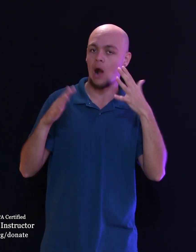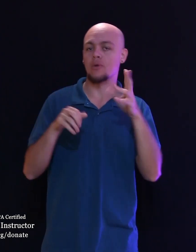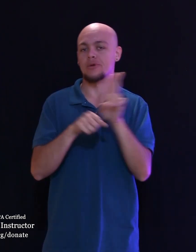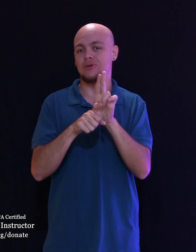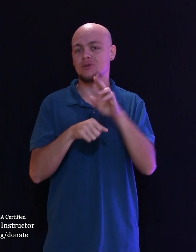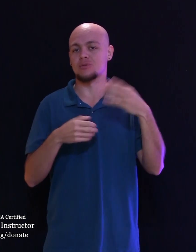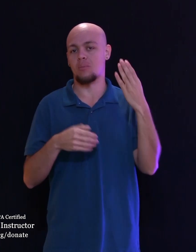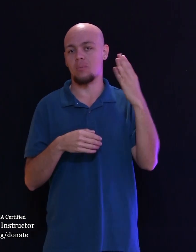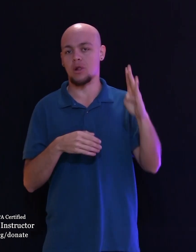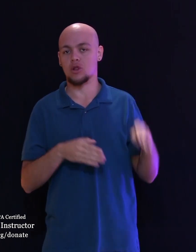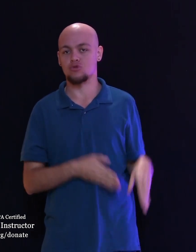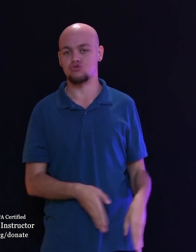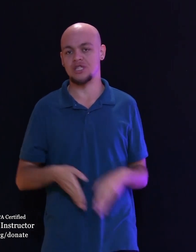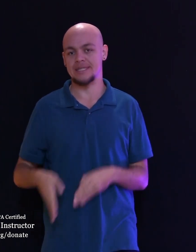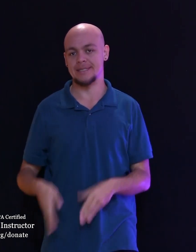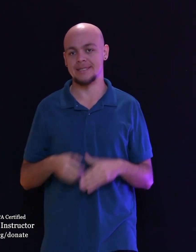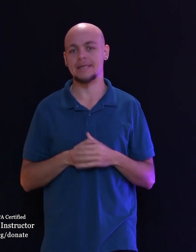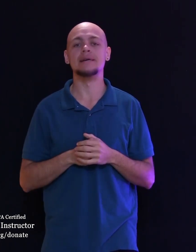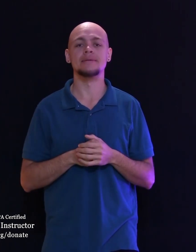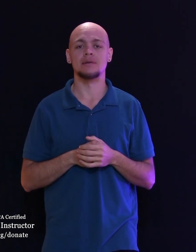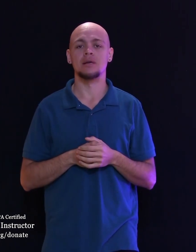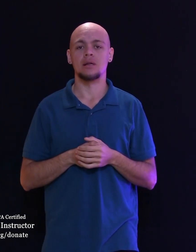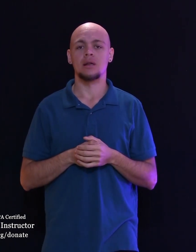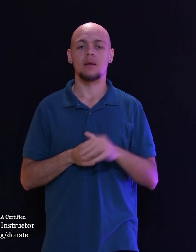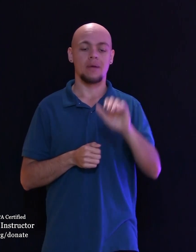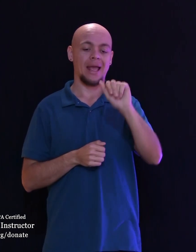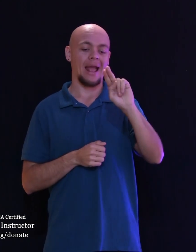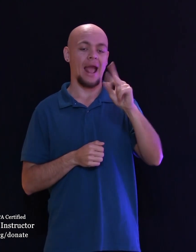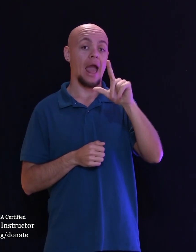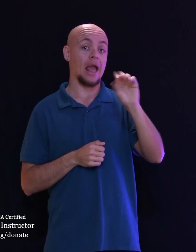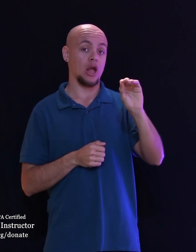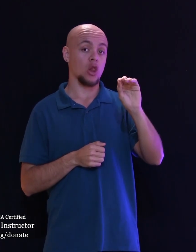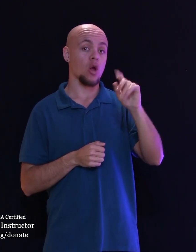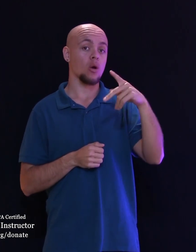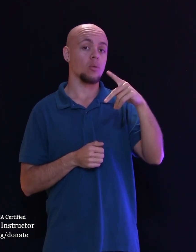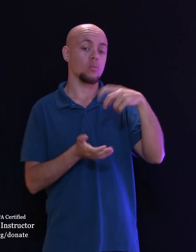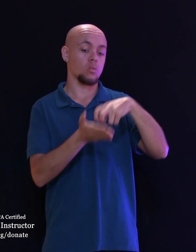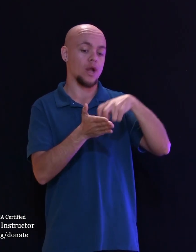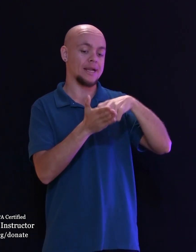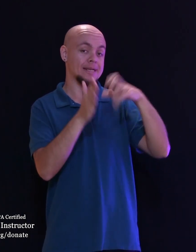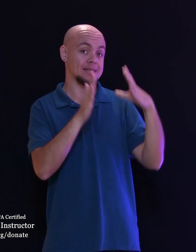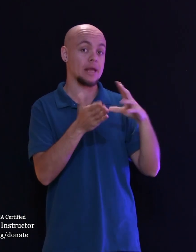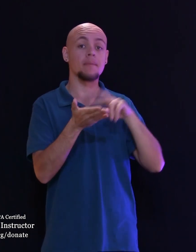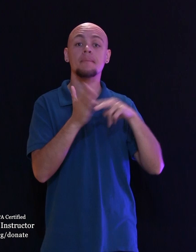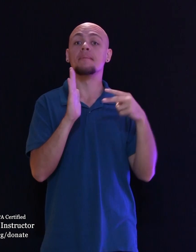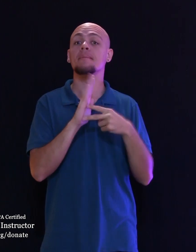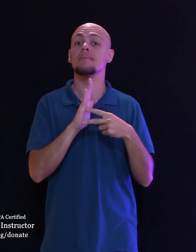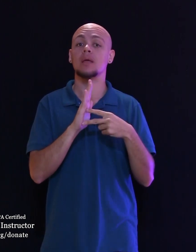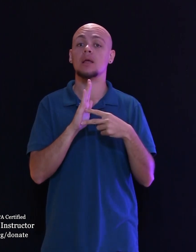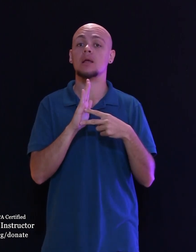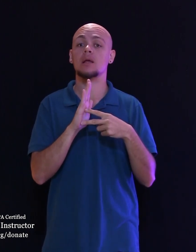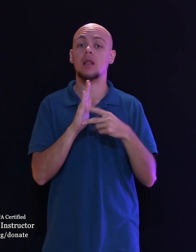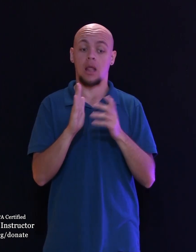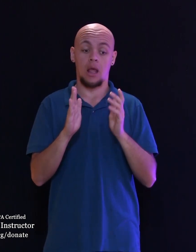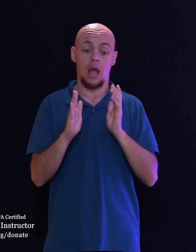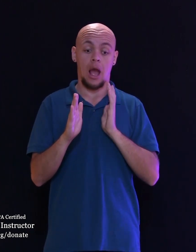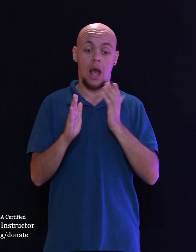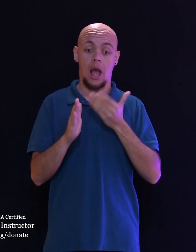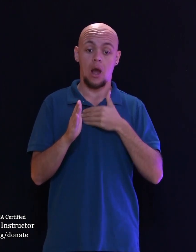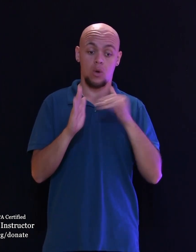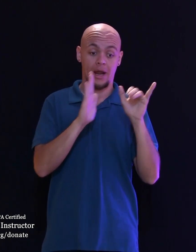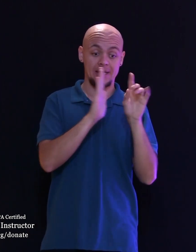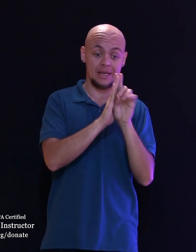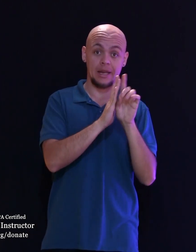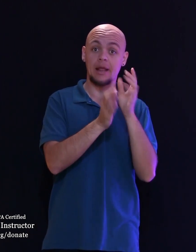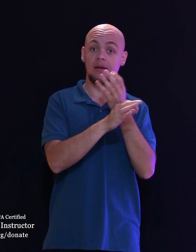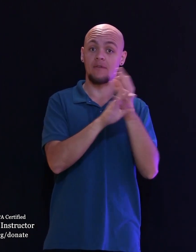Sorry. Okay. But my point again, Anglo-Protestant, that will lose our identity and our freedom